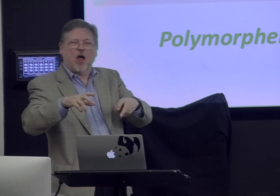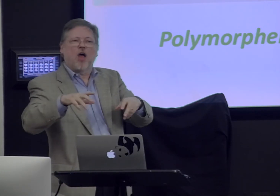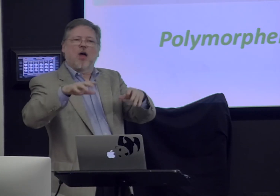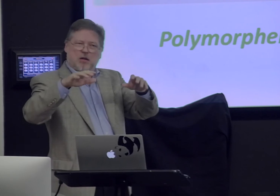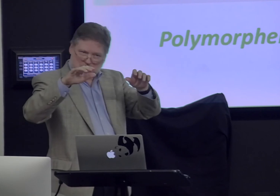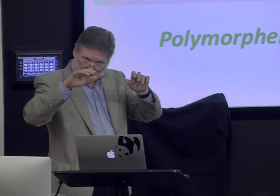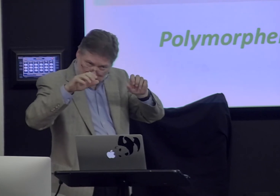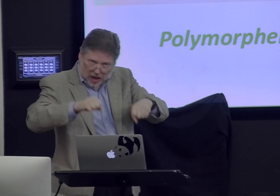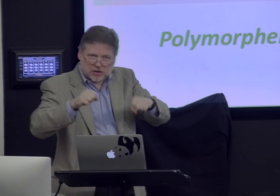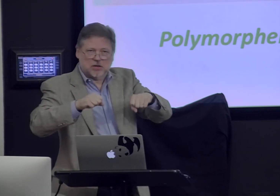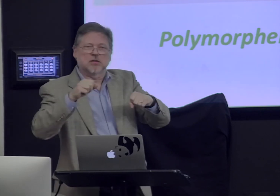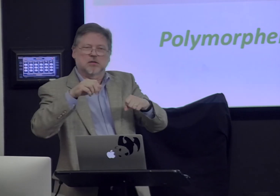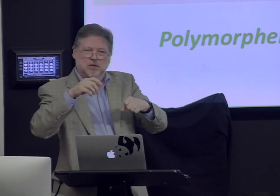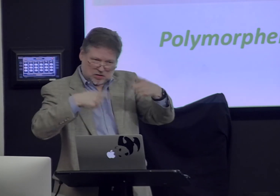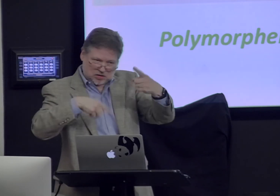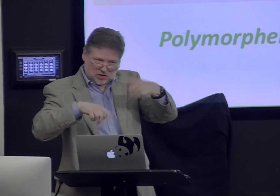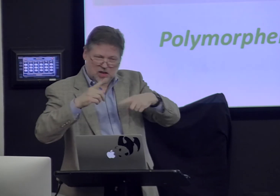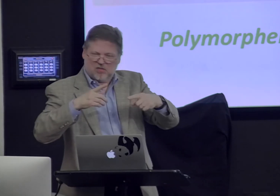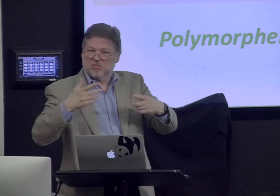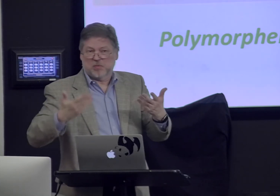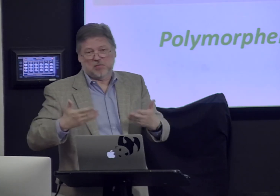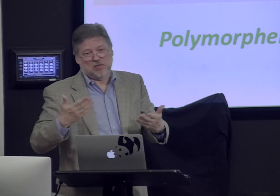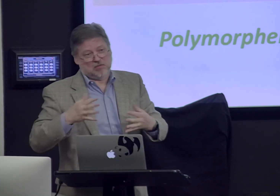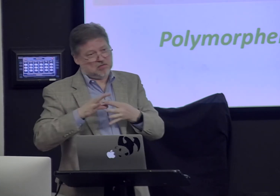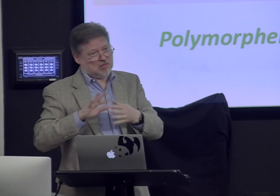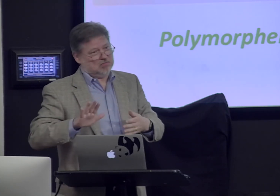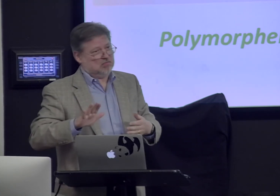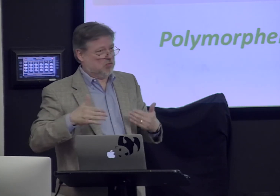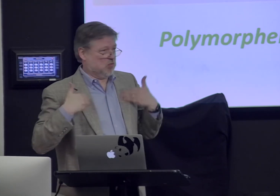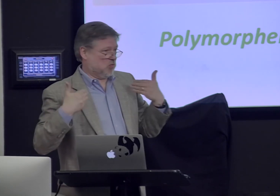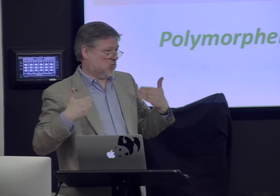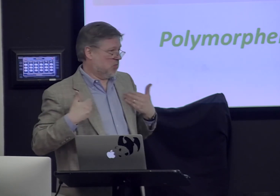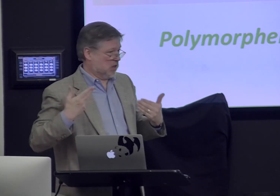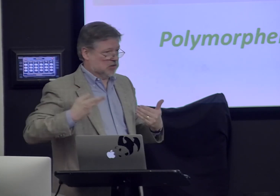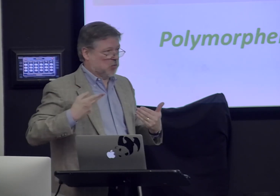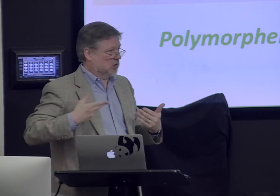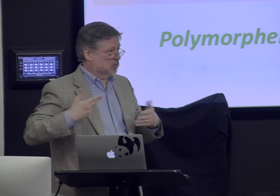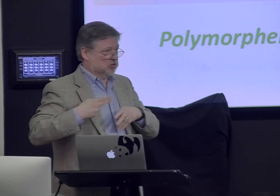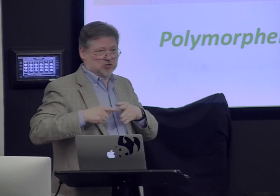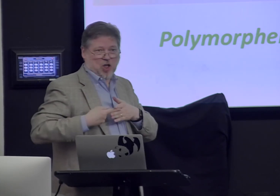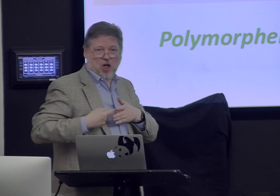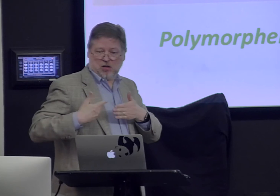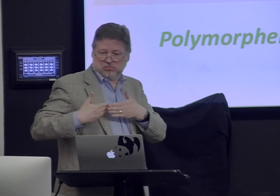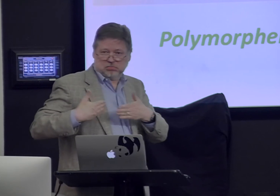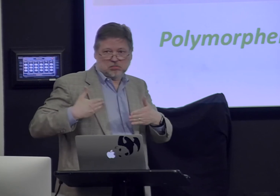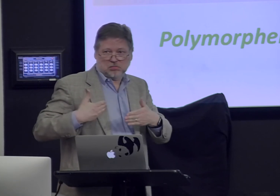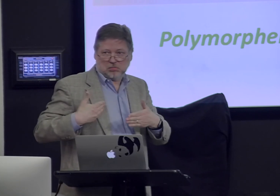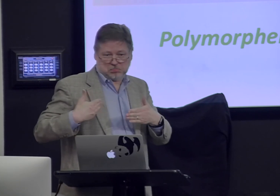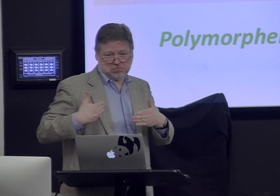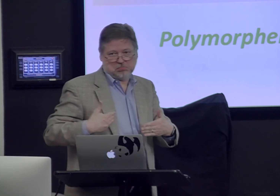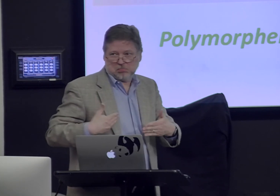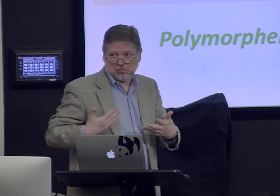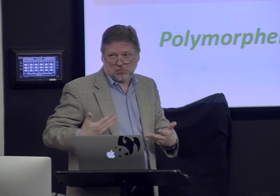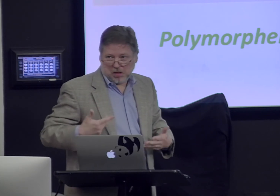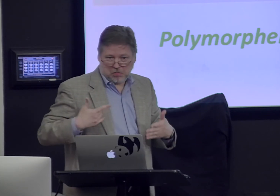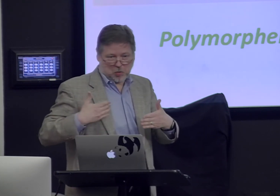limit ourselves to looking at sign language or all sign languages as fitting into